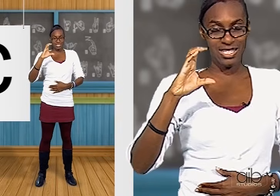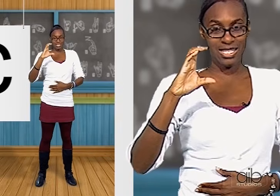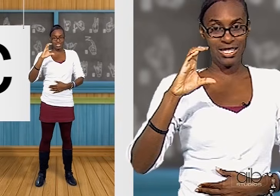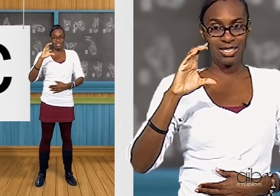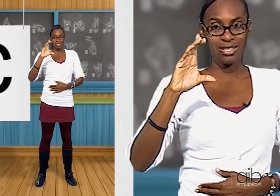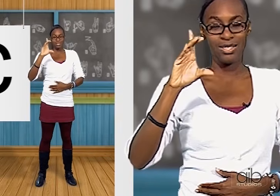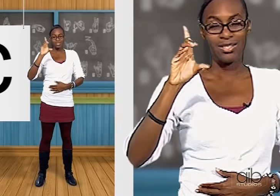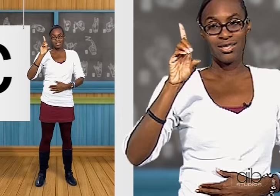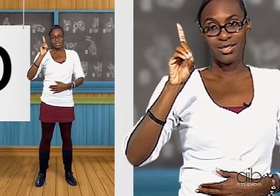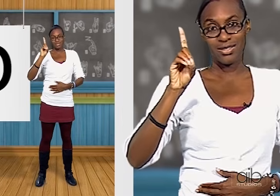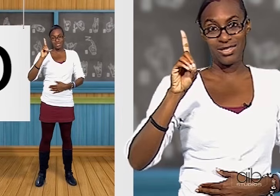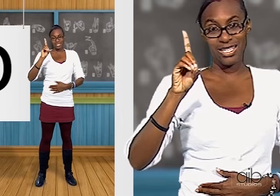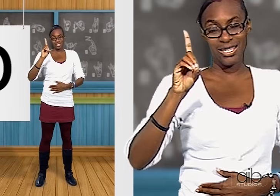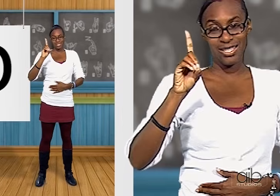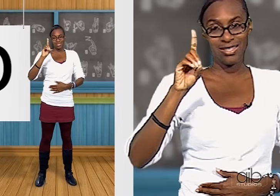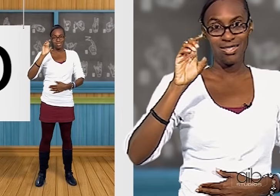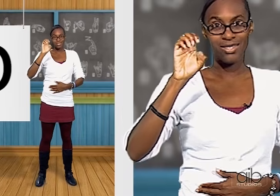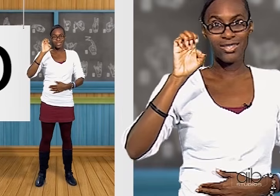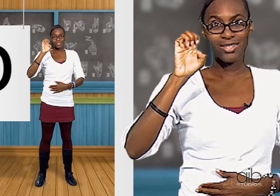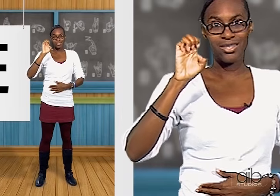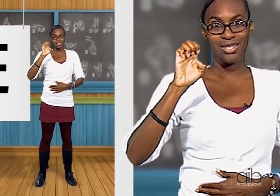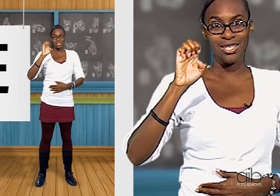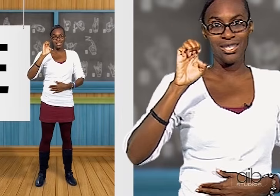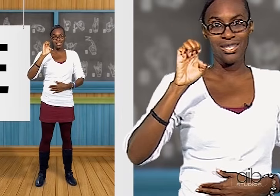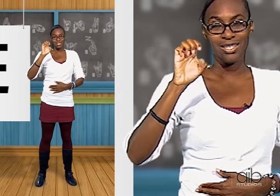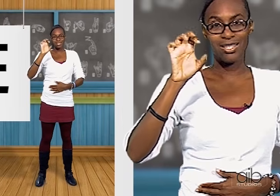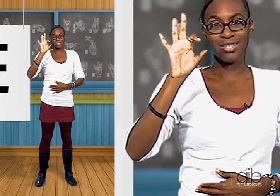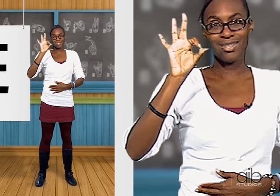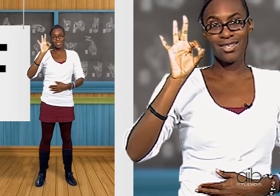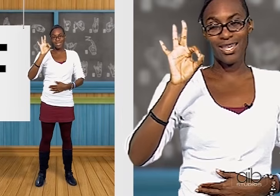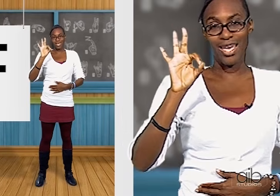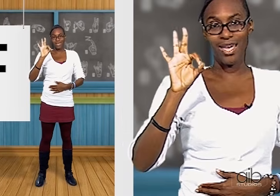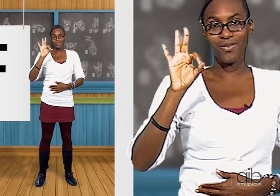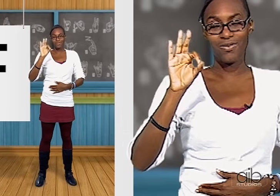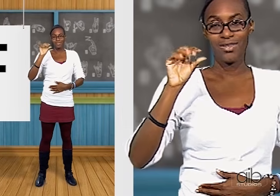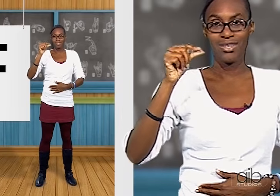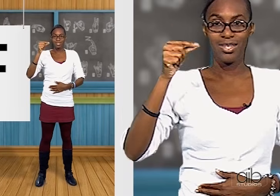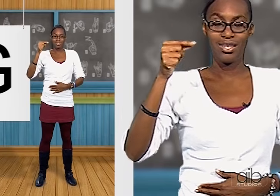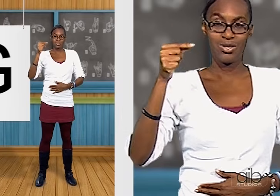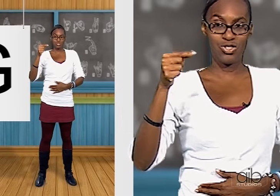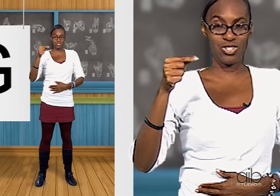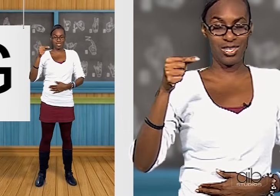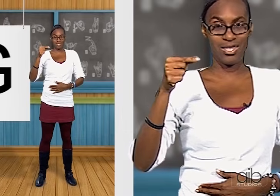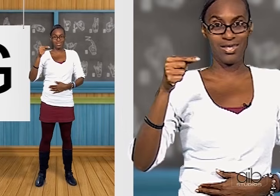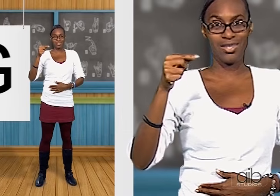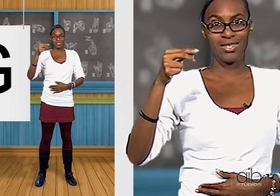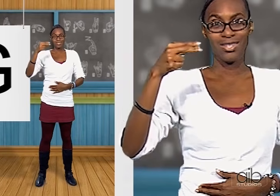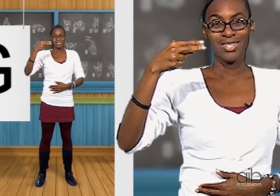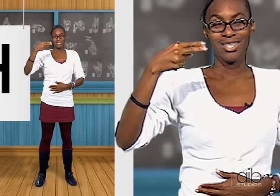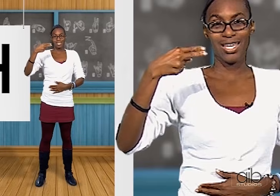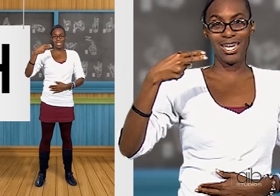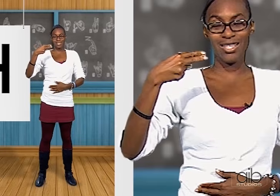C, D, E, F, G,